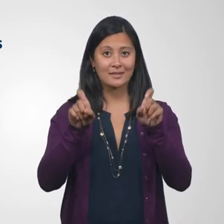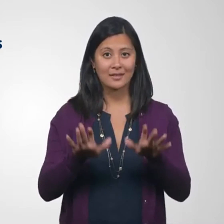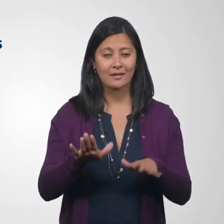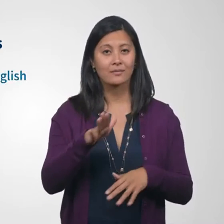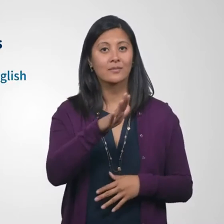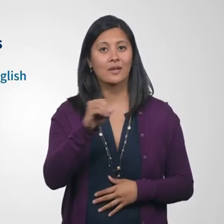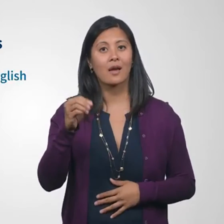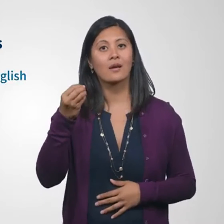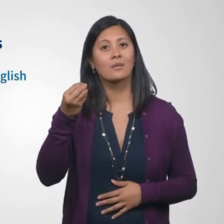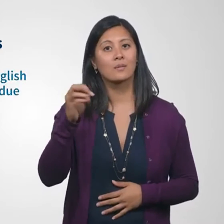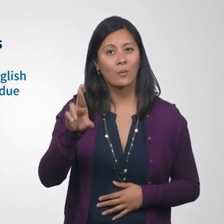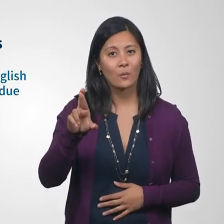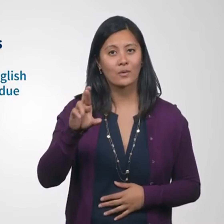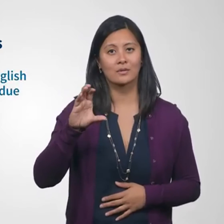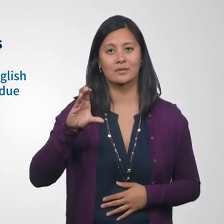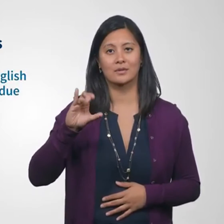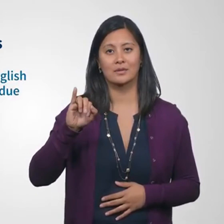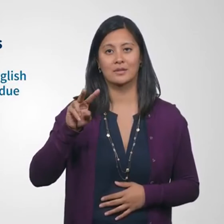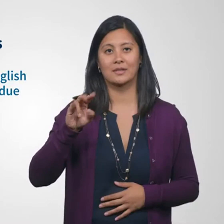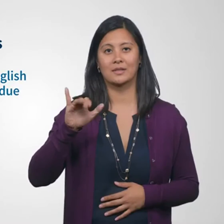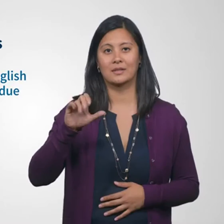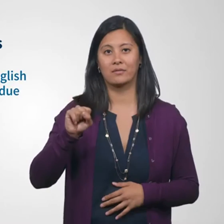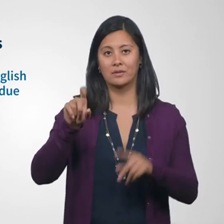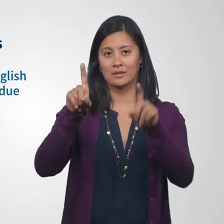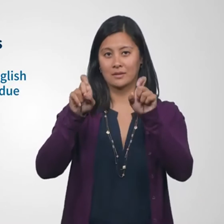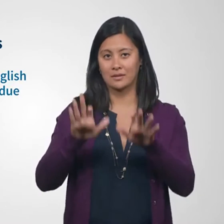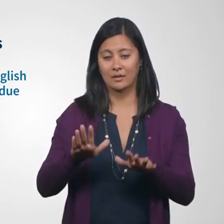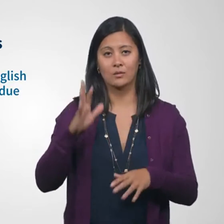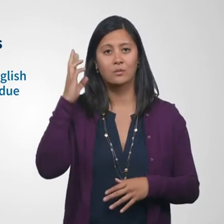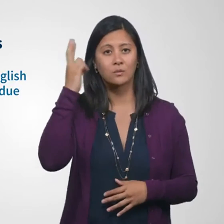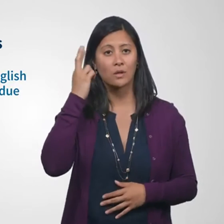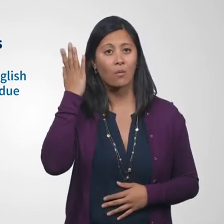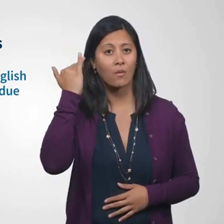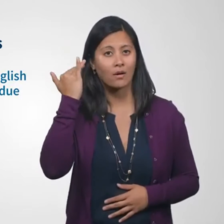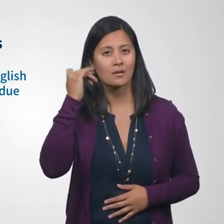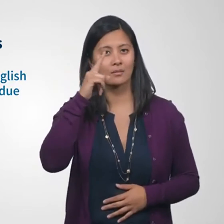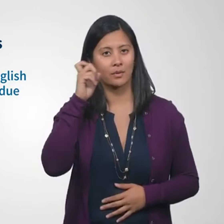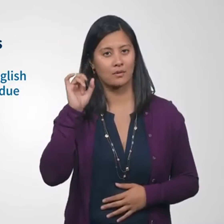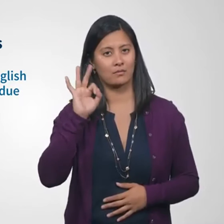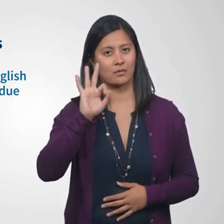If you cannot take the English test and/or the civics test due to a medical condition,